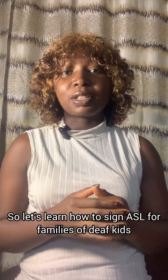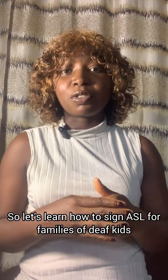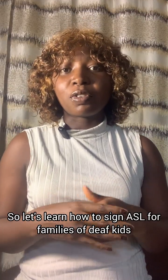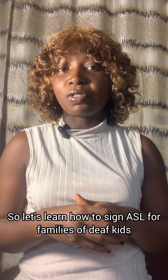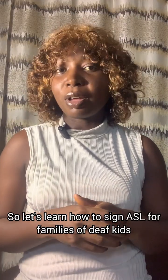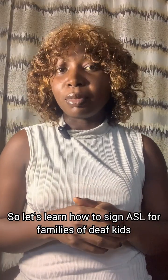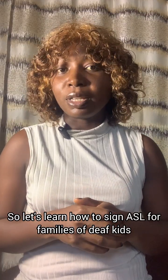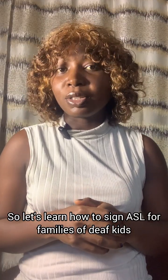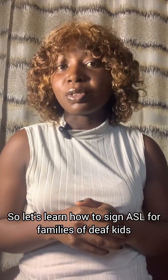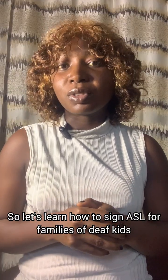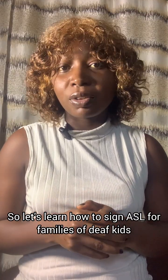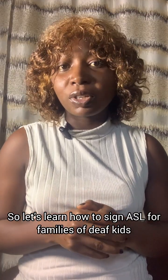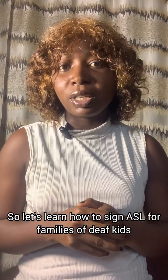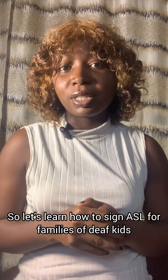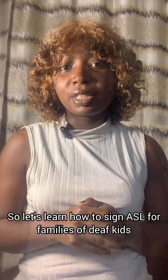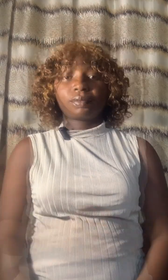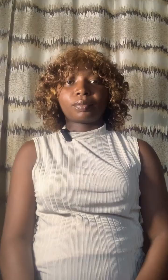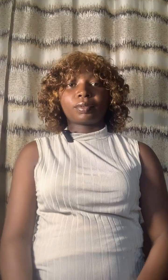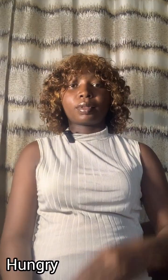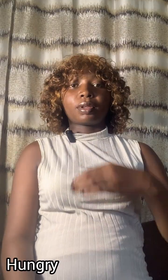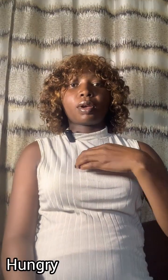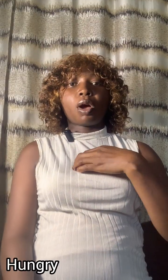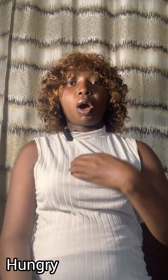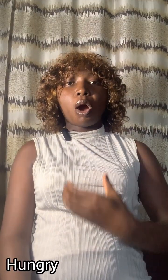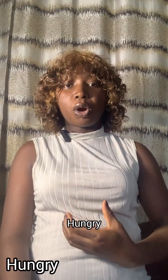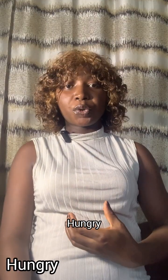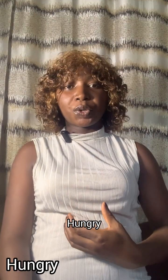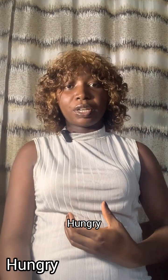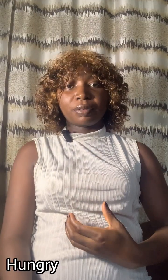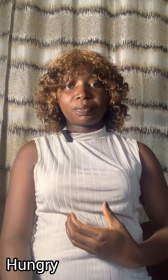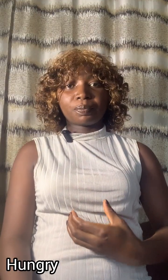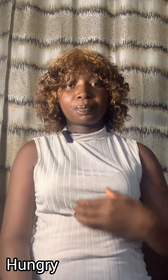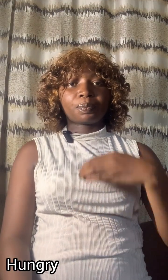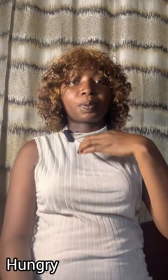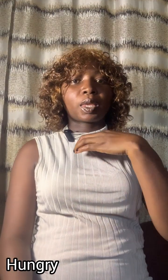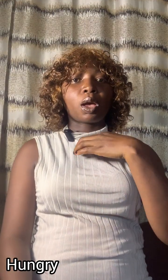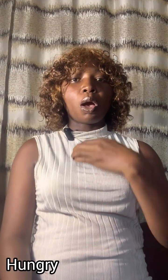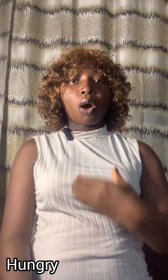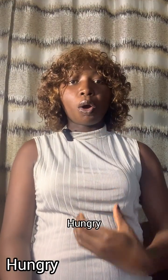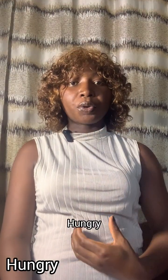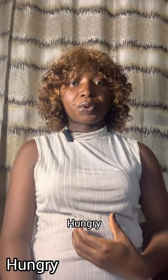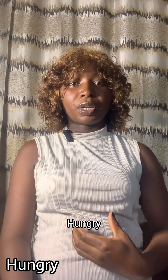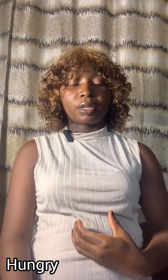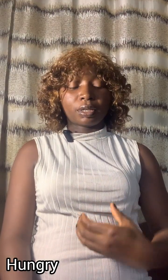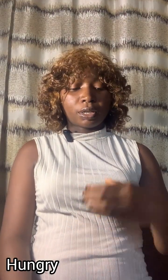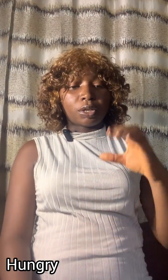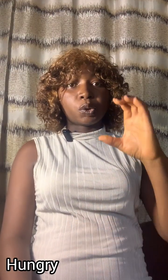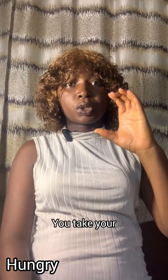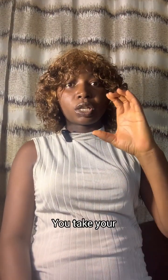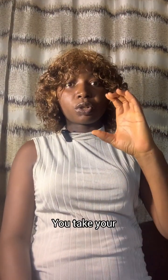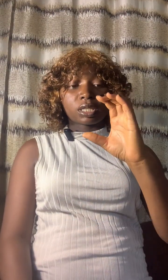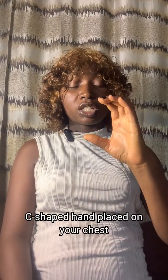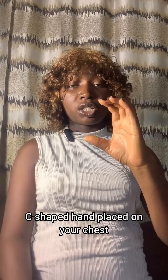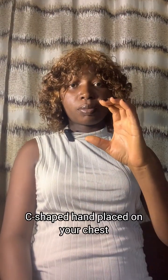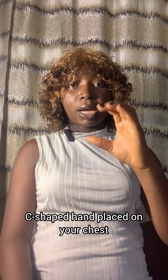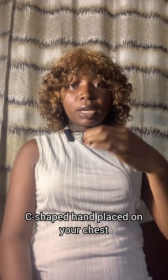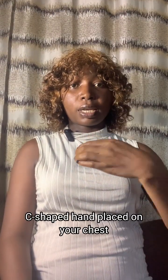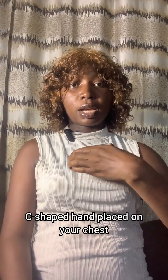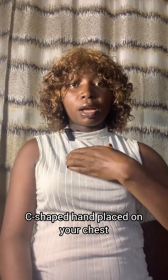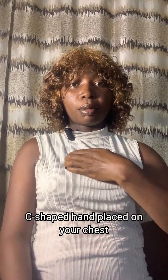for families of deaf kids. Hungry, hungry. You take your C-shaped hand